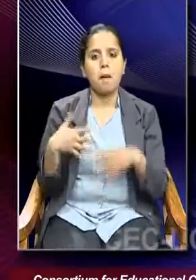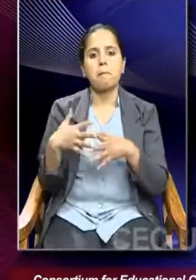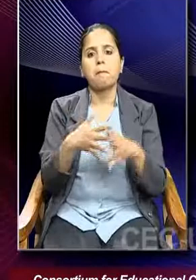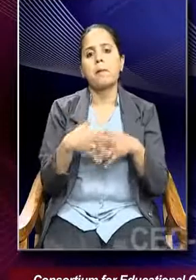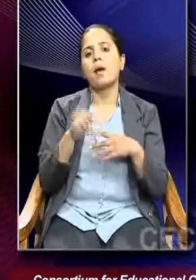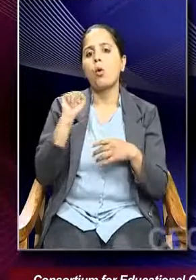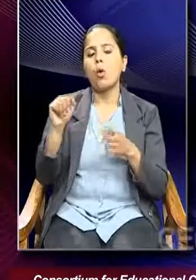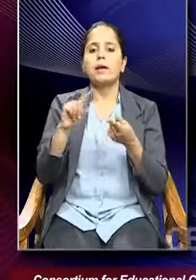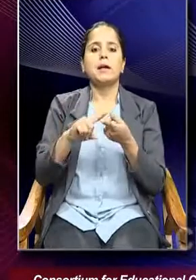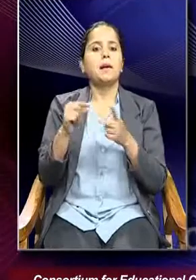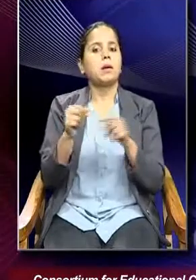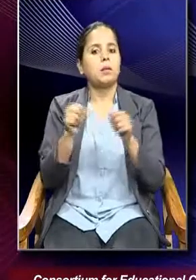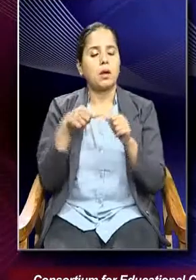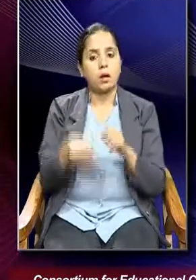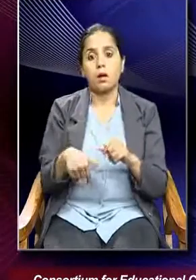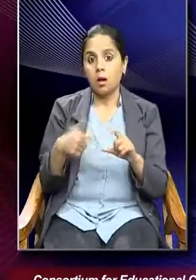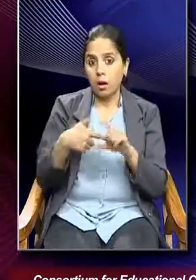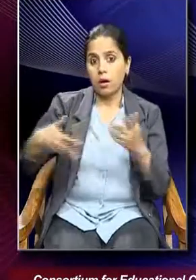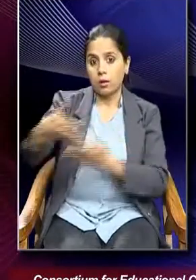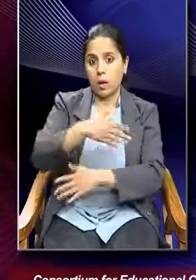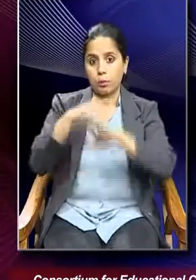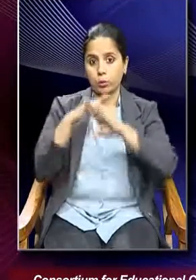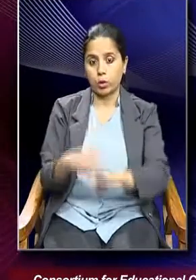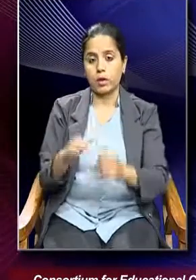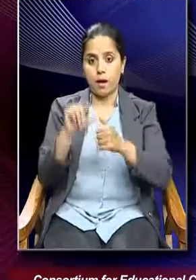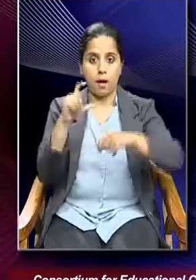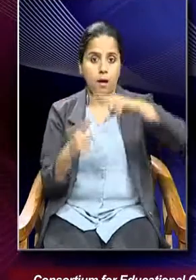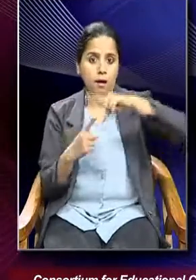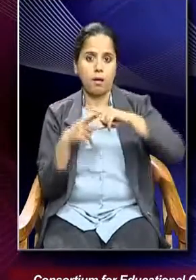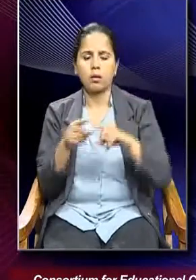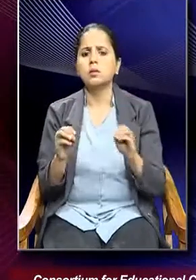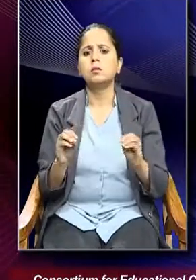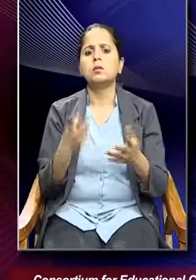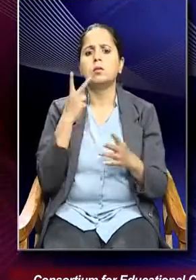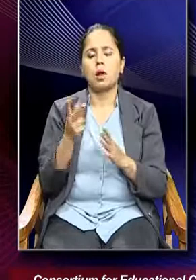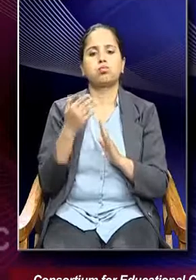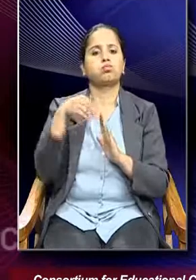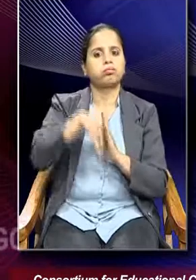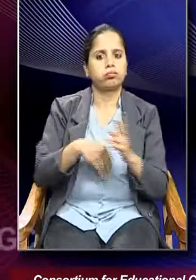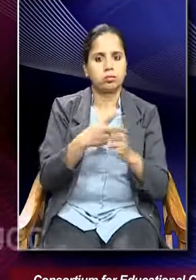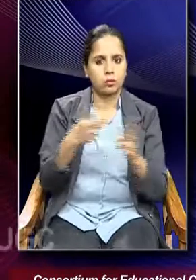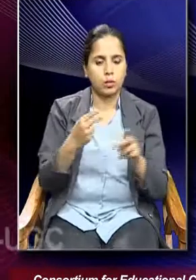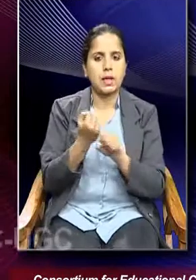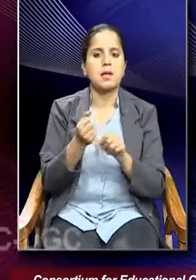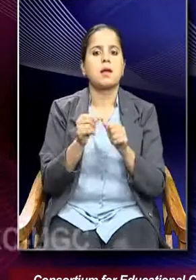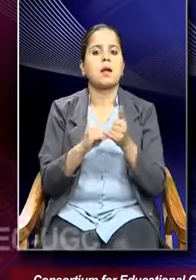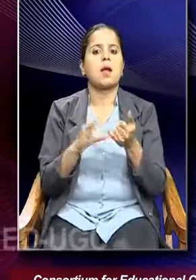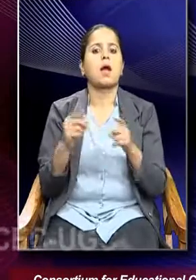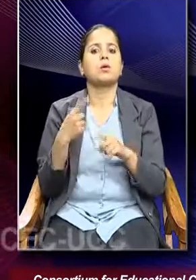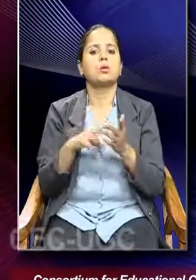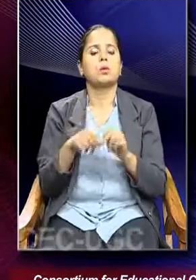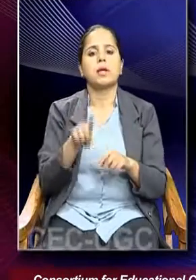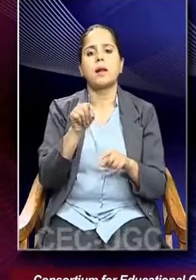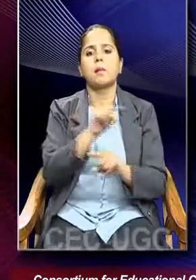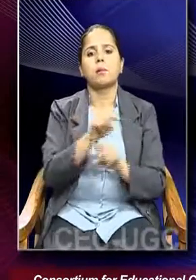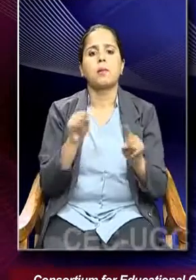EPA Environmental Protection Act, under that it began to phase down the lead in gasoline to 10%